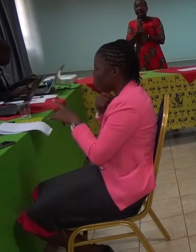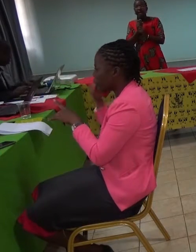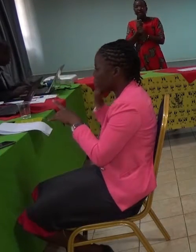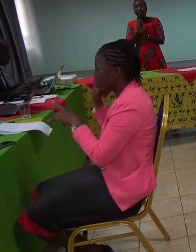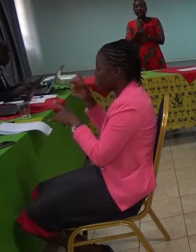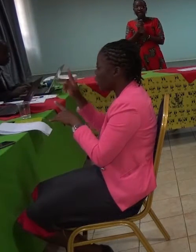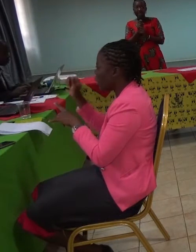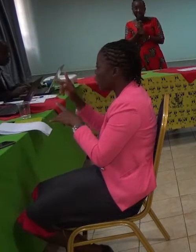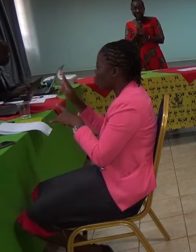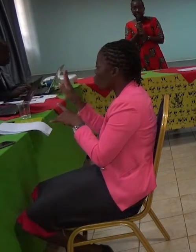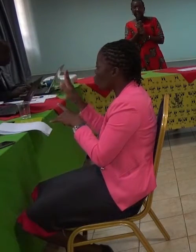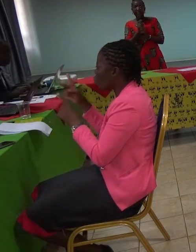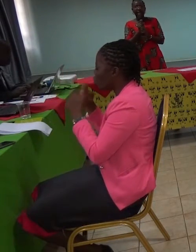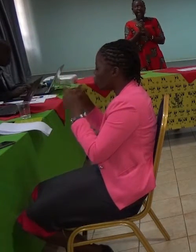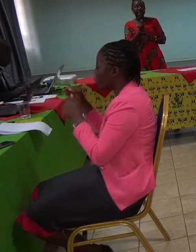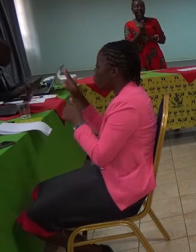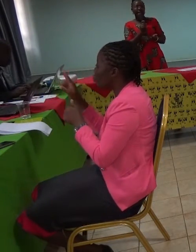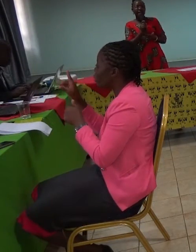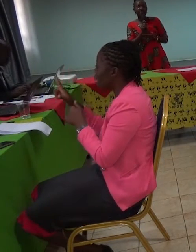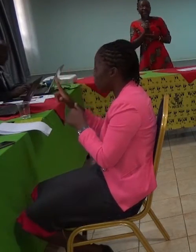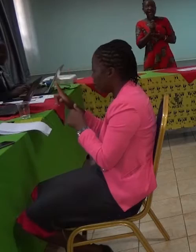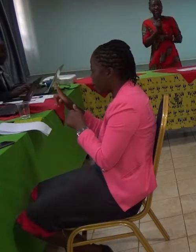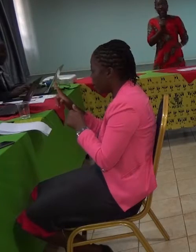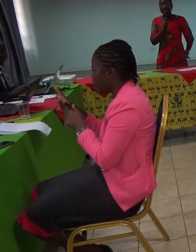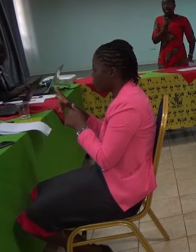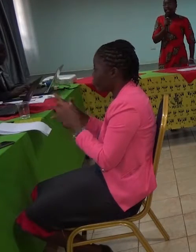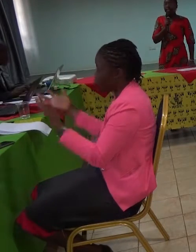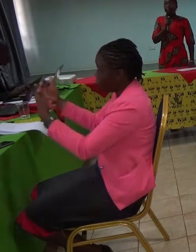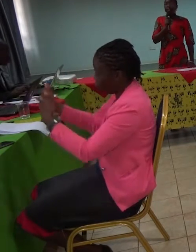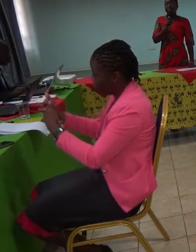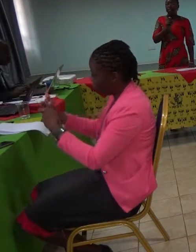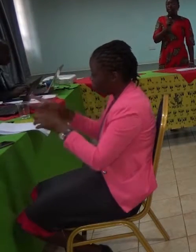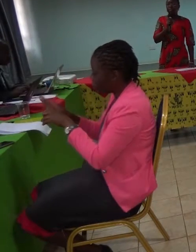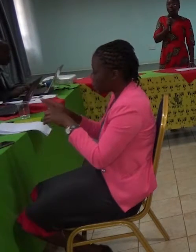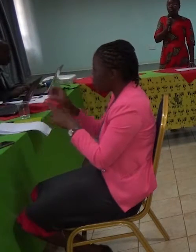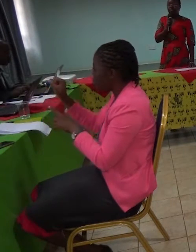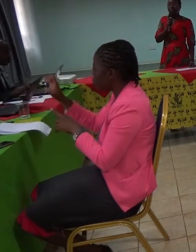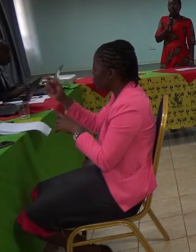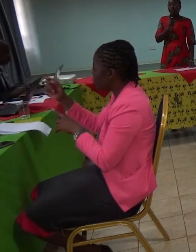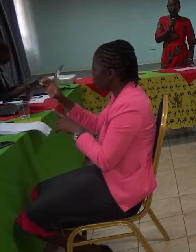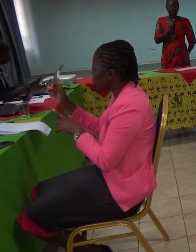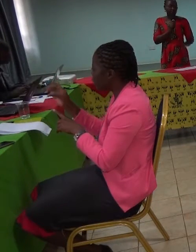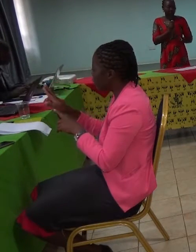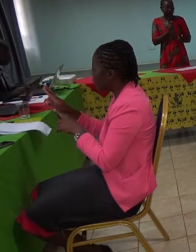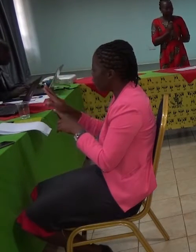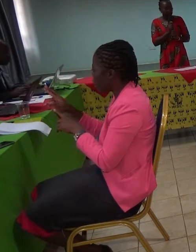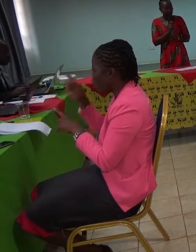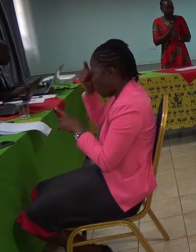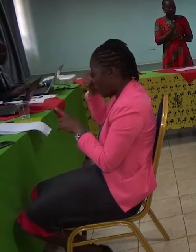yesterday about universal design for learning as well as the sector policy. So